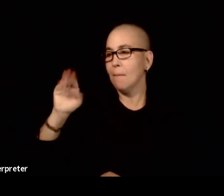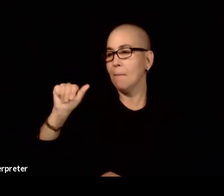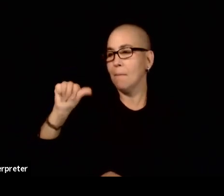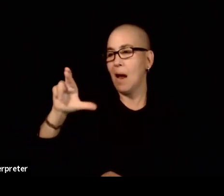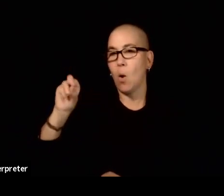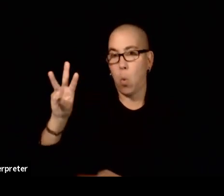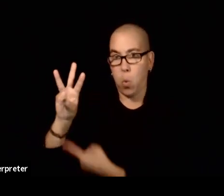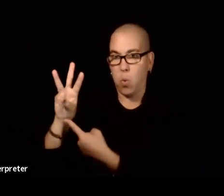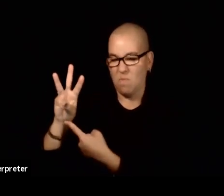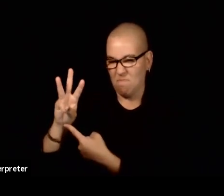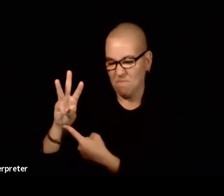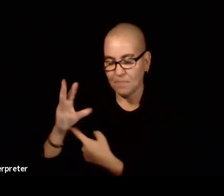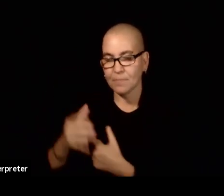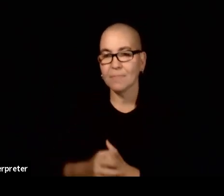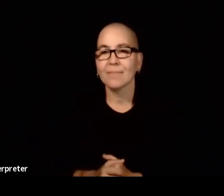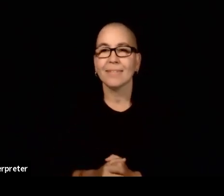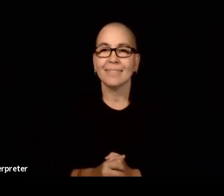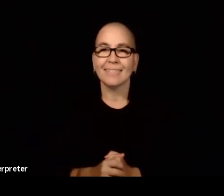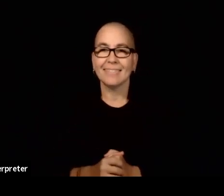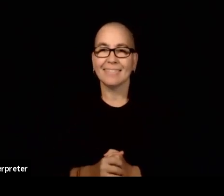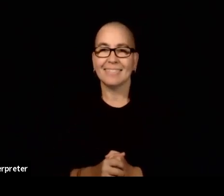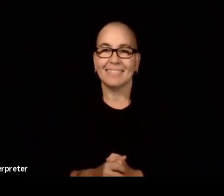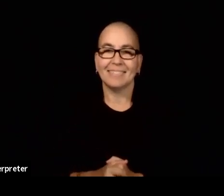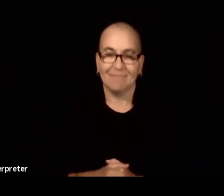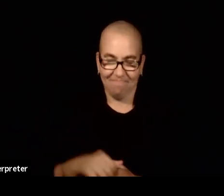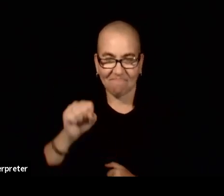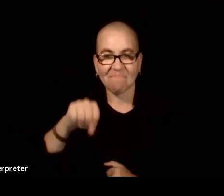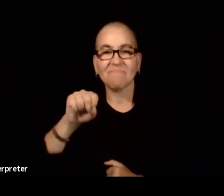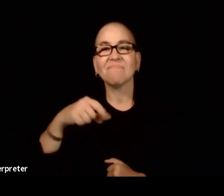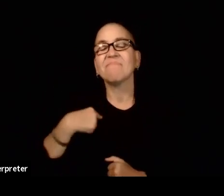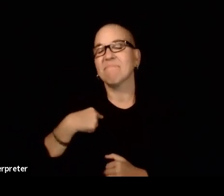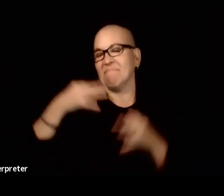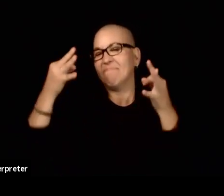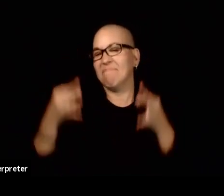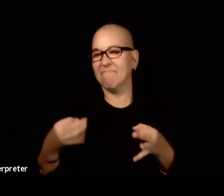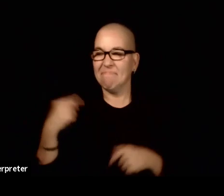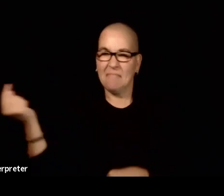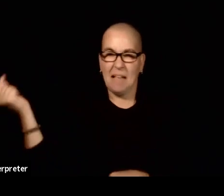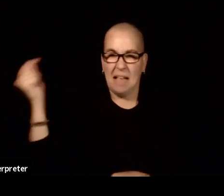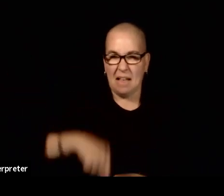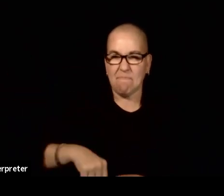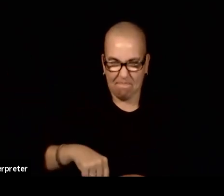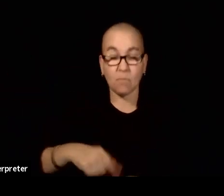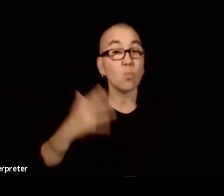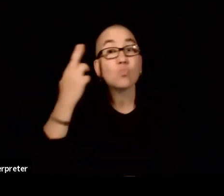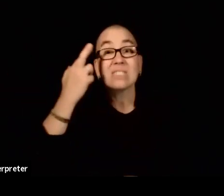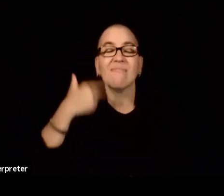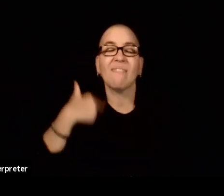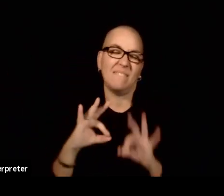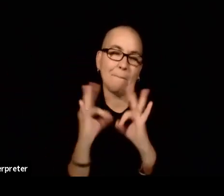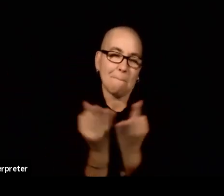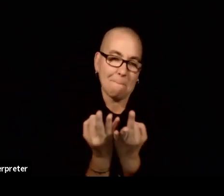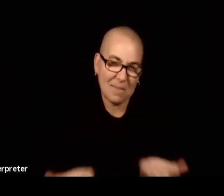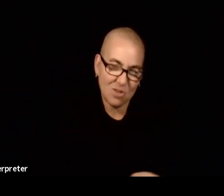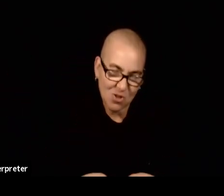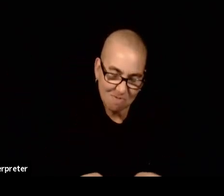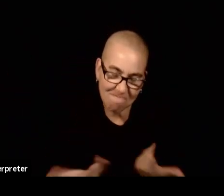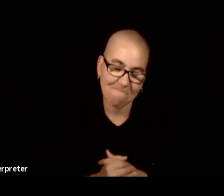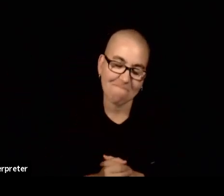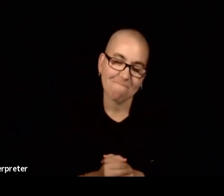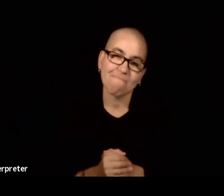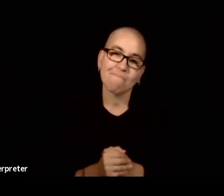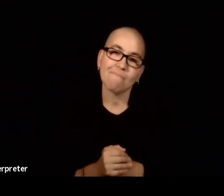my family before I go back to school in the fall. And, my biggest concern, my big reason for getting tested